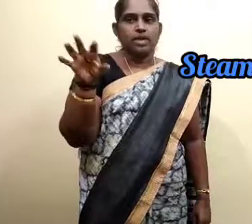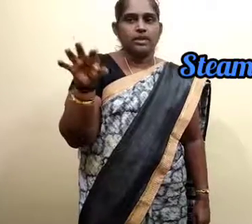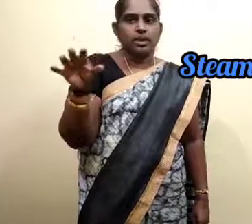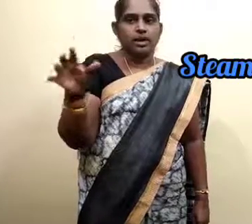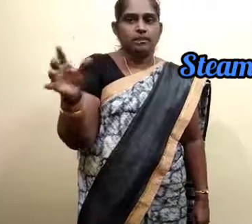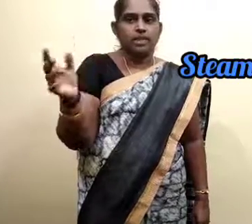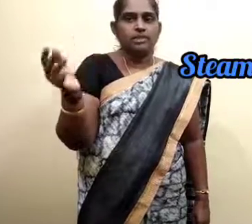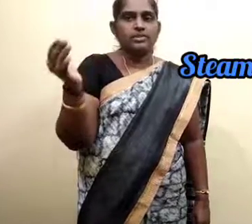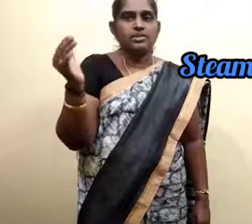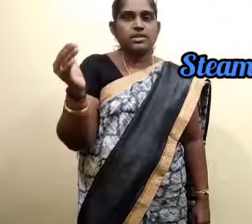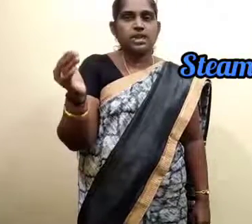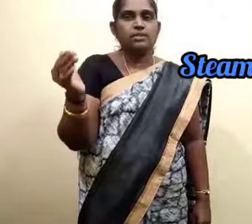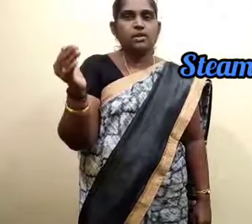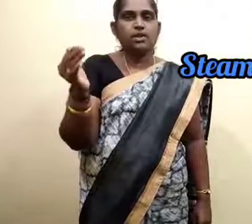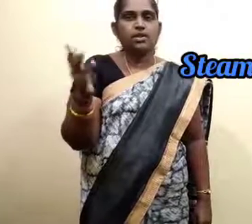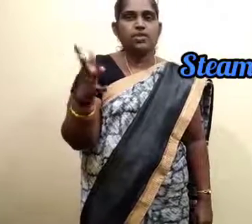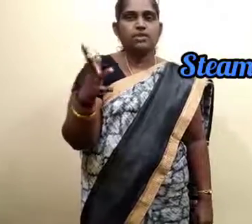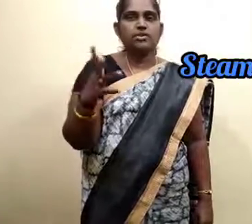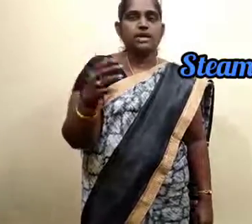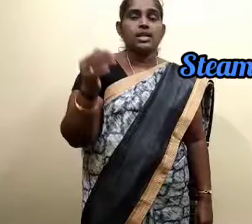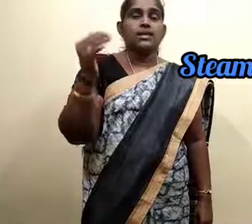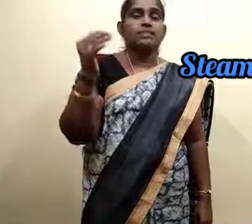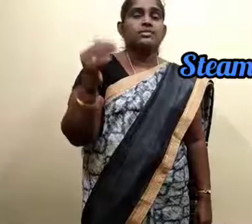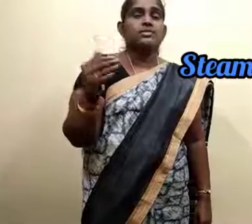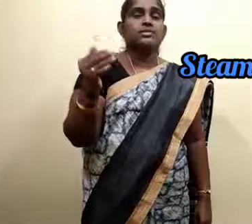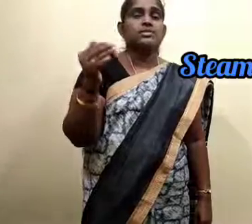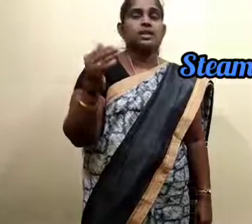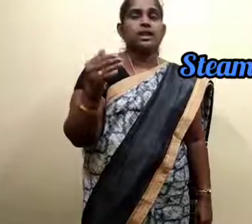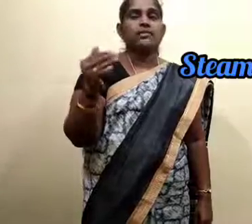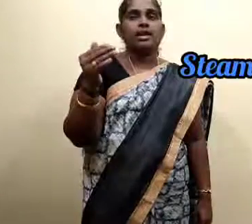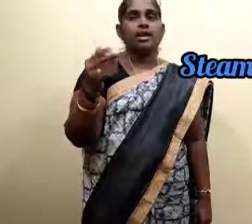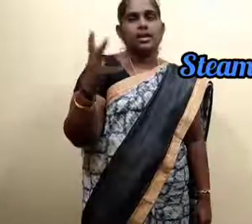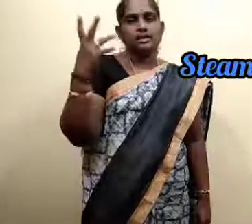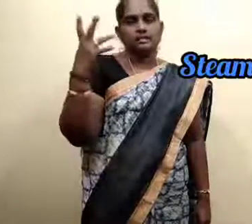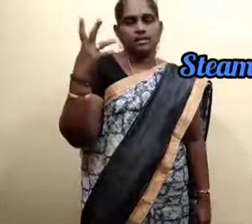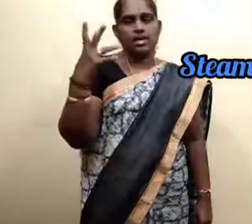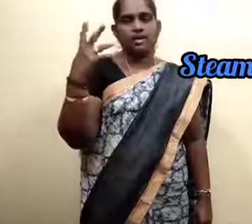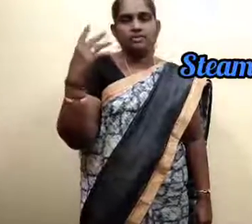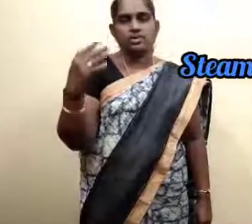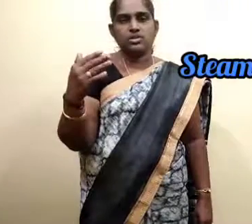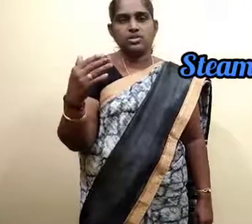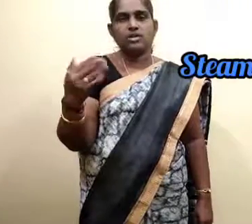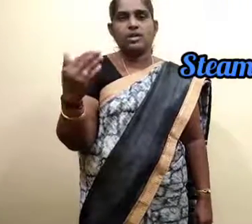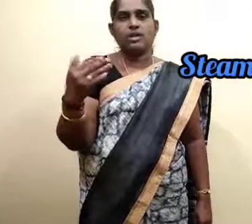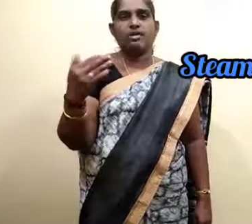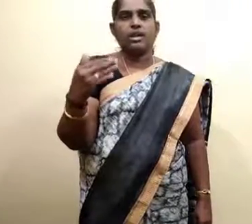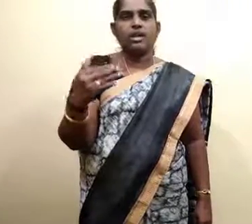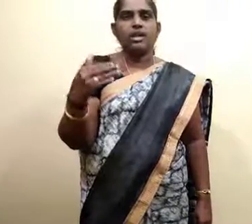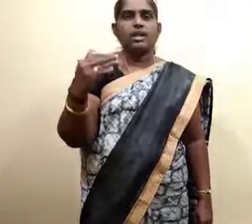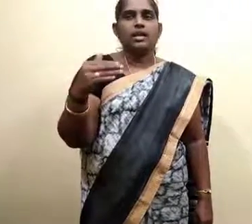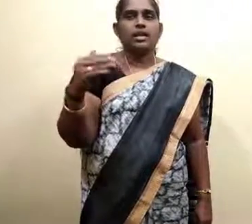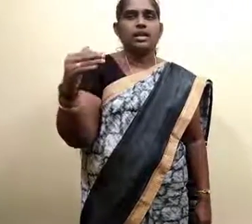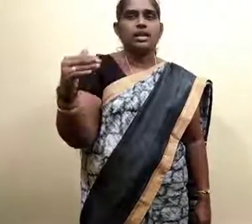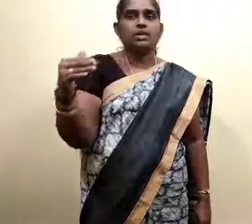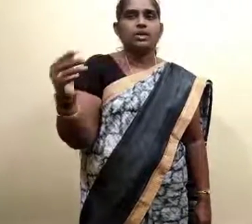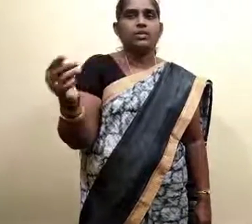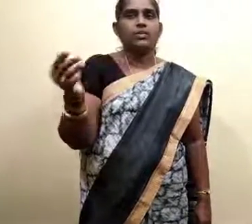The first railway line Okay, the first railway line in England was